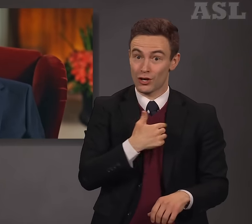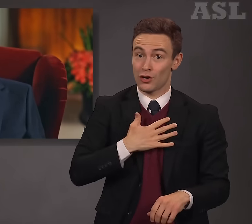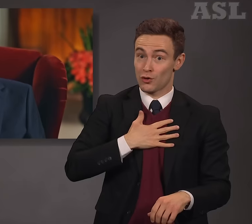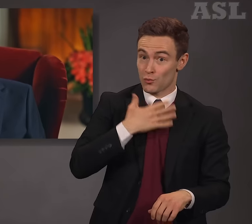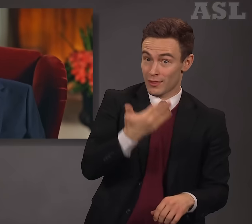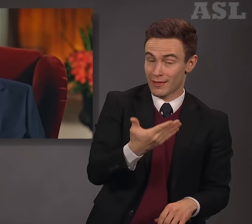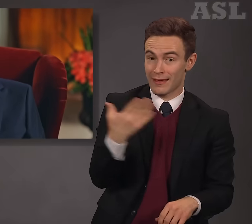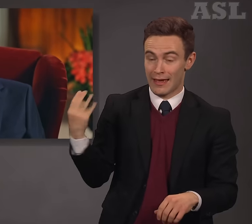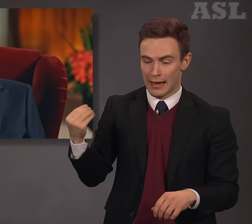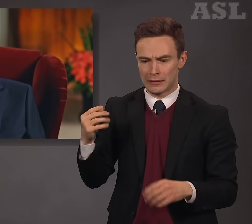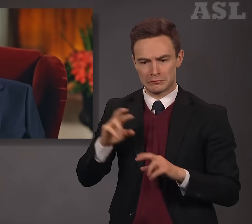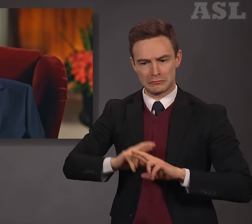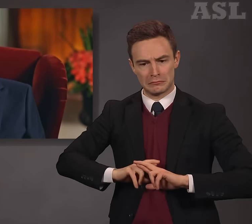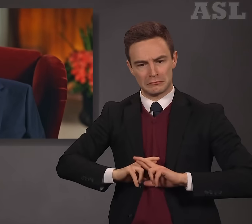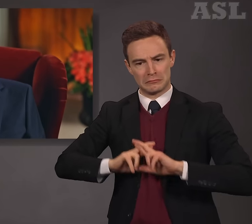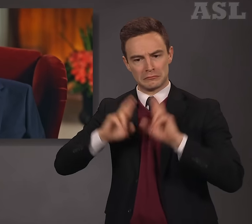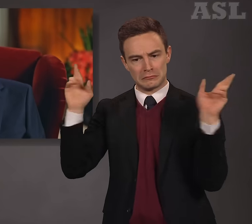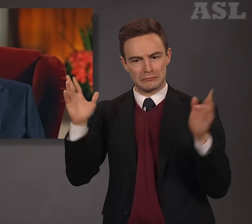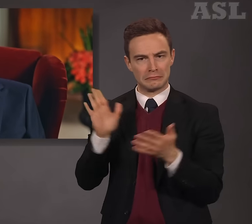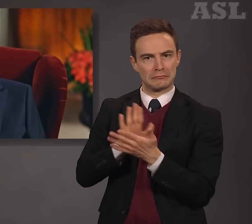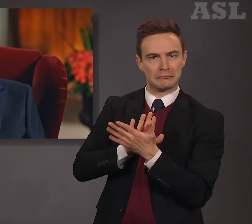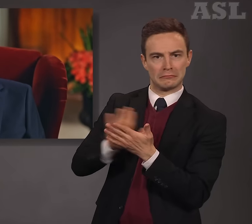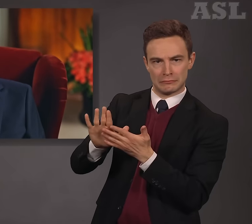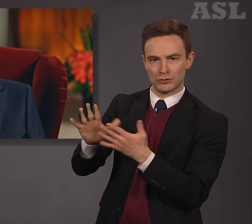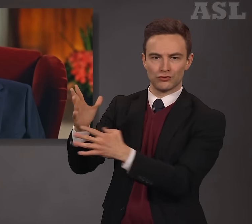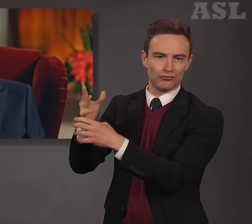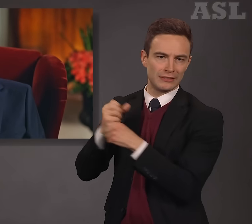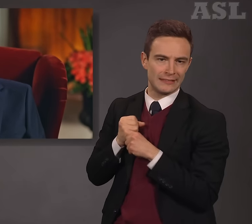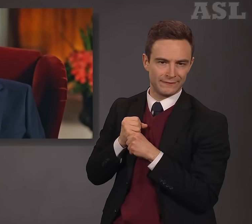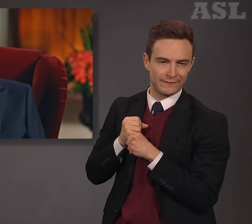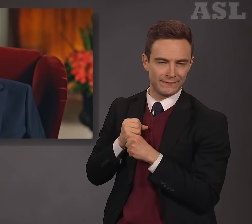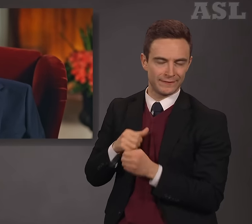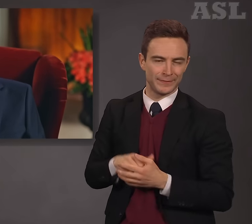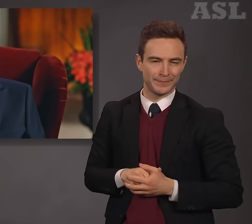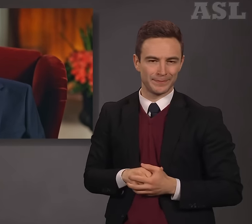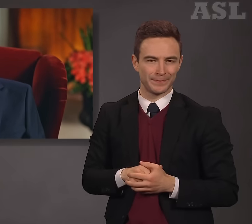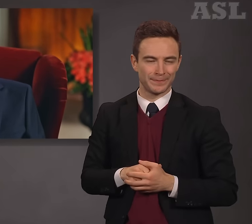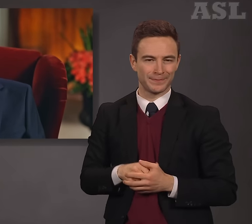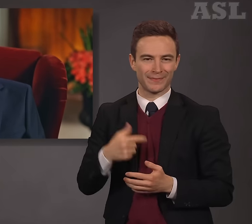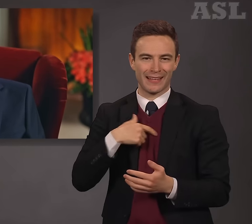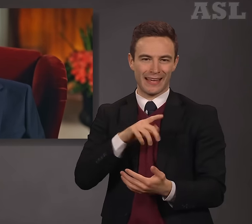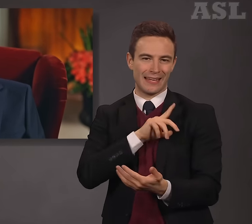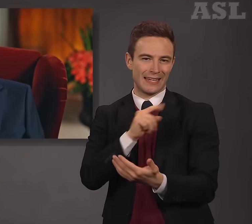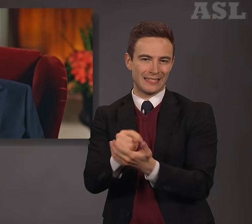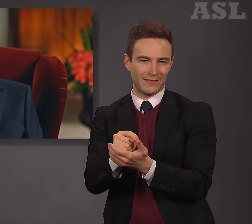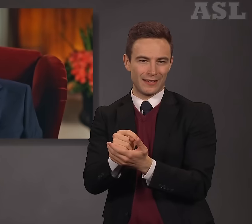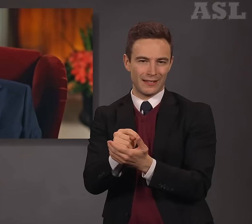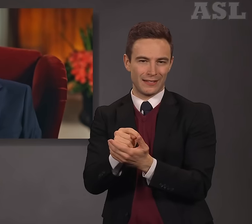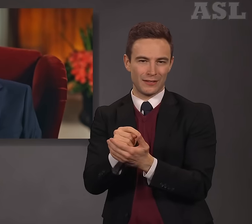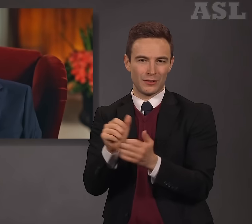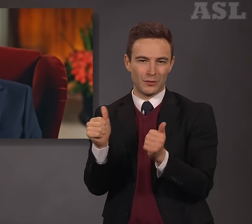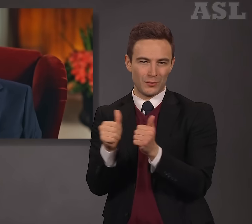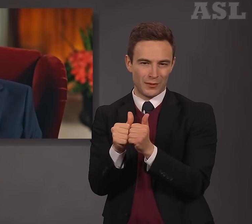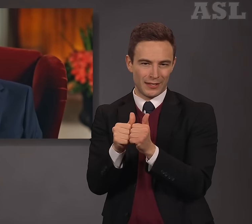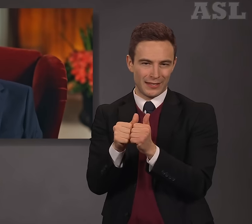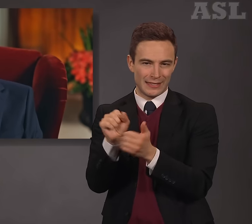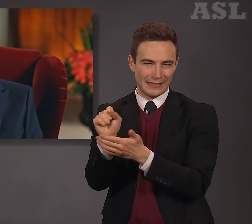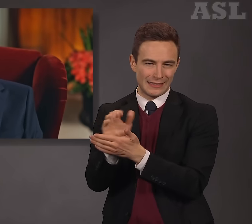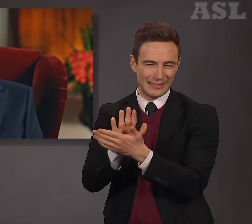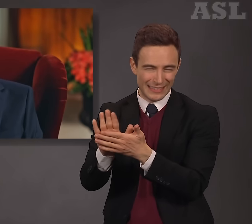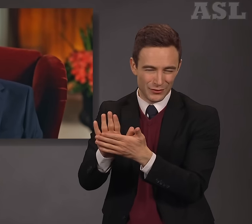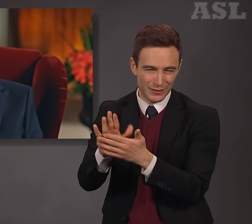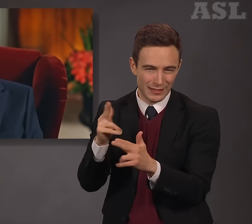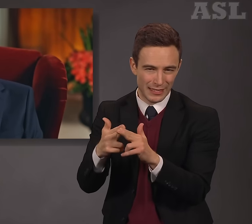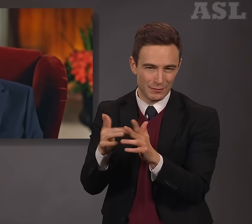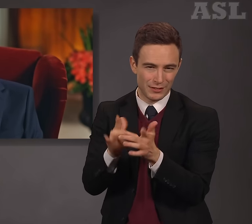and worthy to receive. I so testify in the sacred name